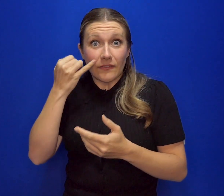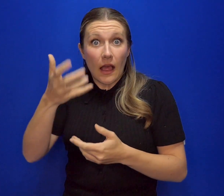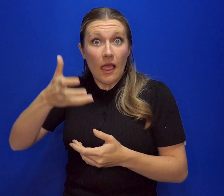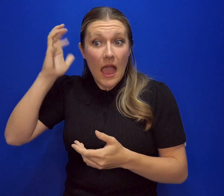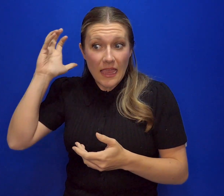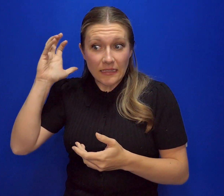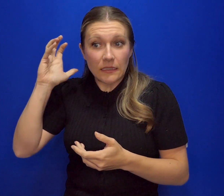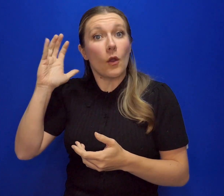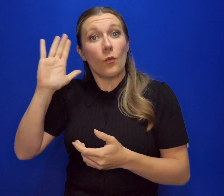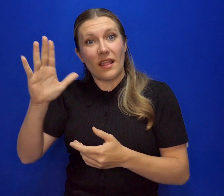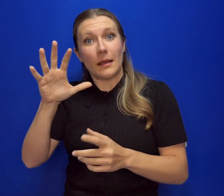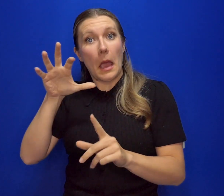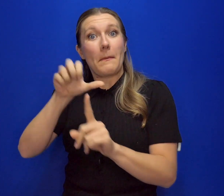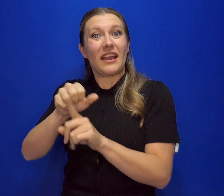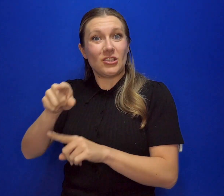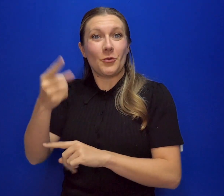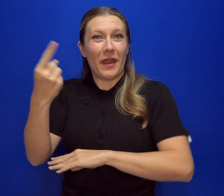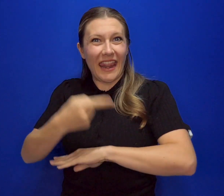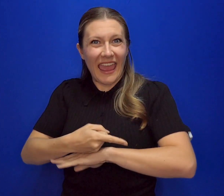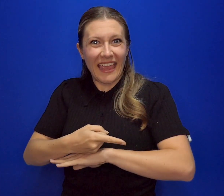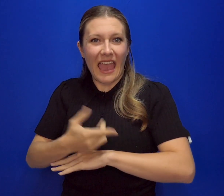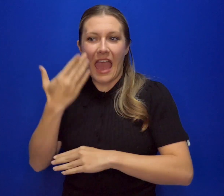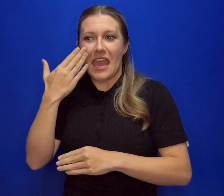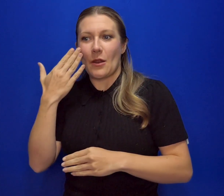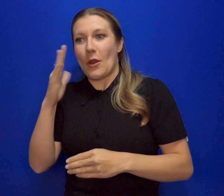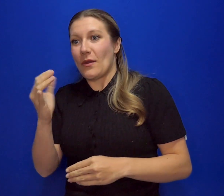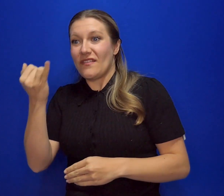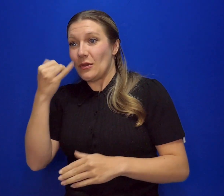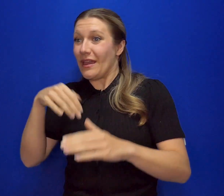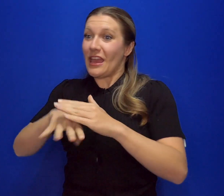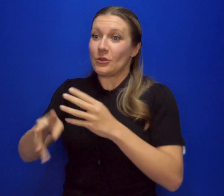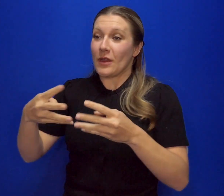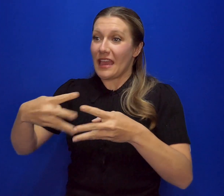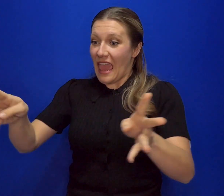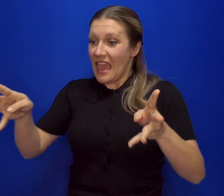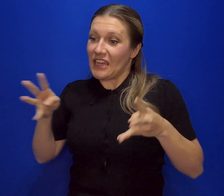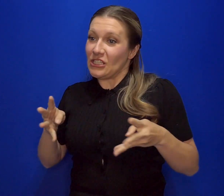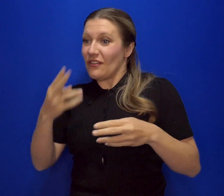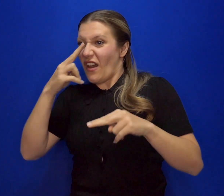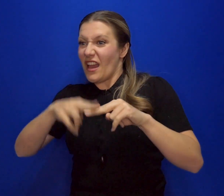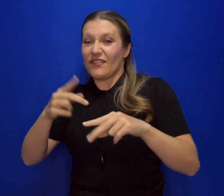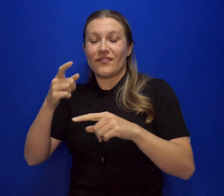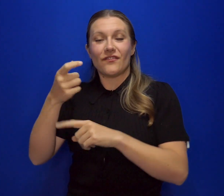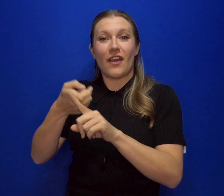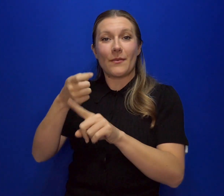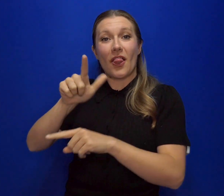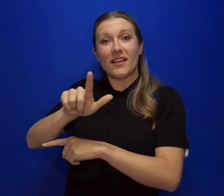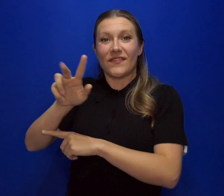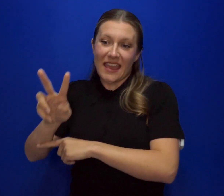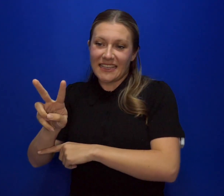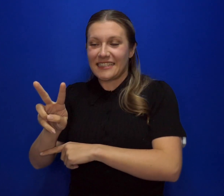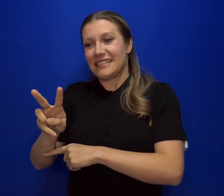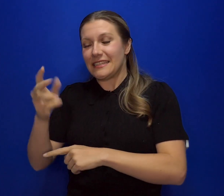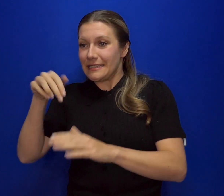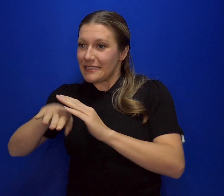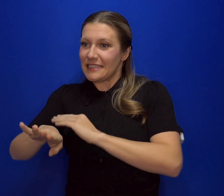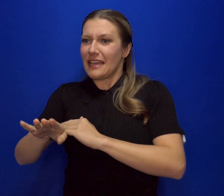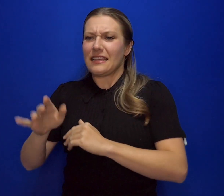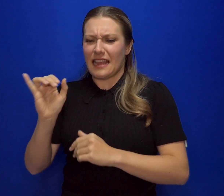one day. Right. I don't care how many times you go into the cage with it and it's fun and you're in Las Vegas and you're like, is that a Siegfried and Roy reference? It is. Yeah. One day